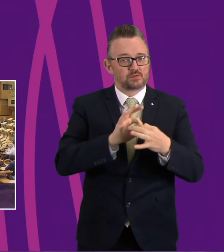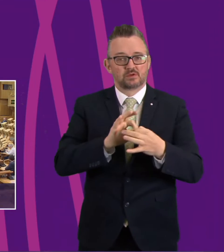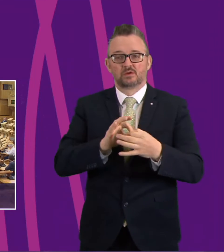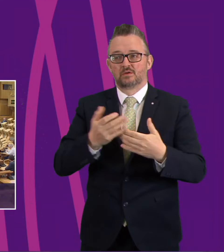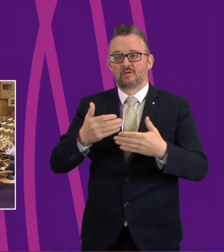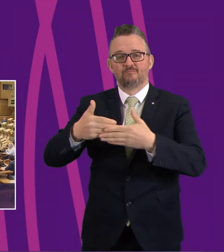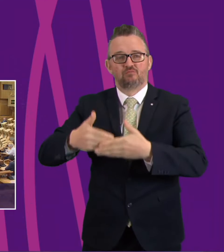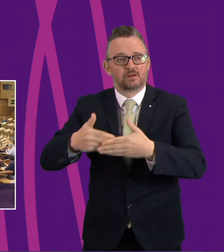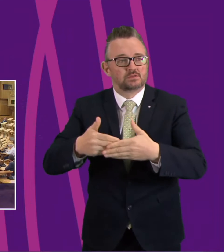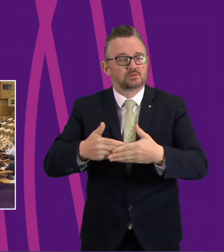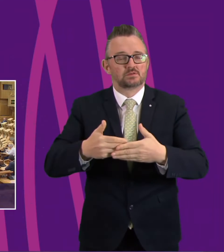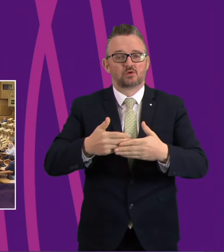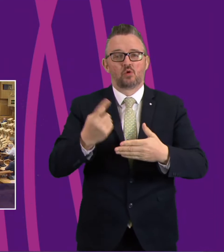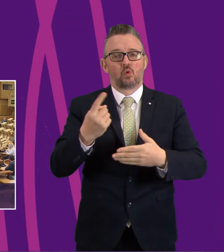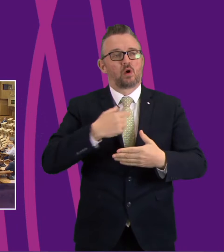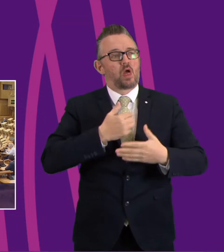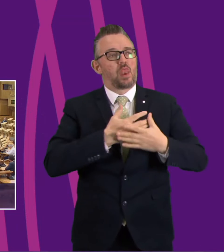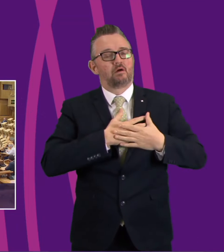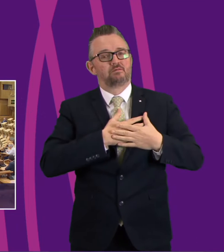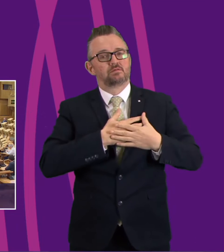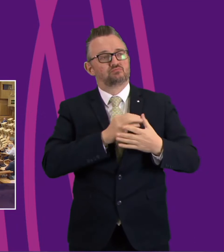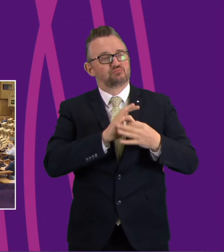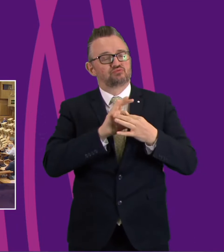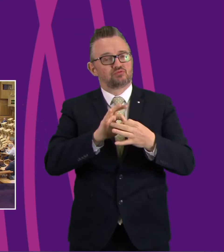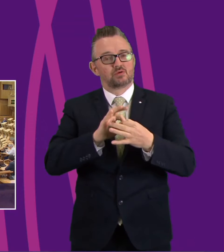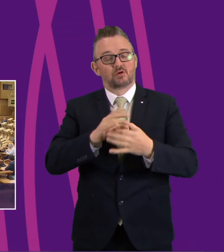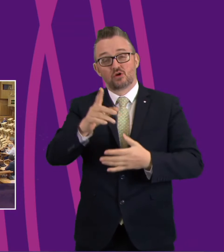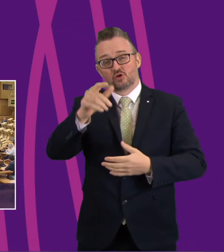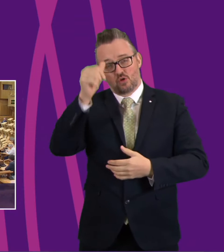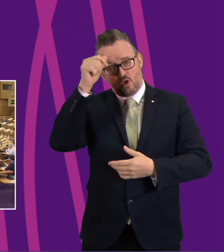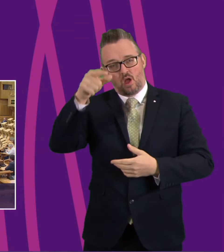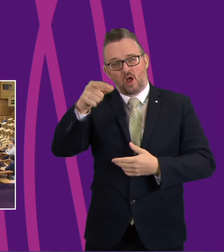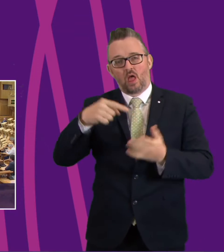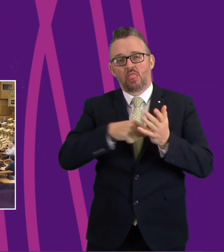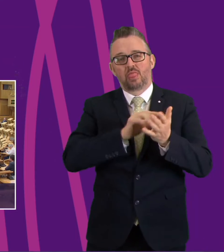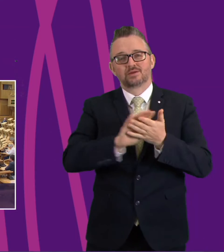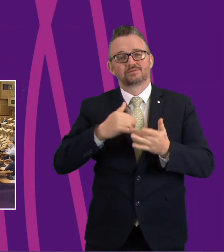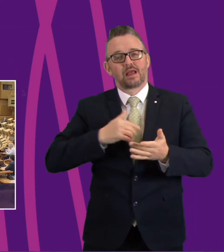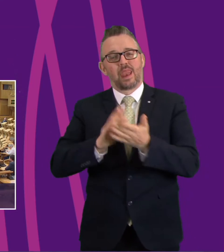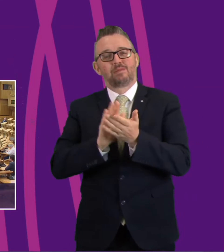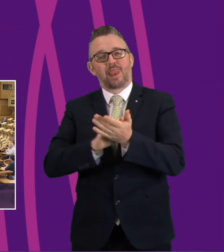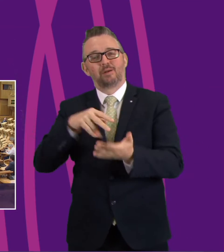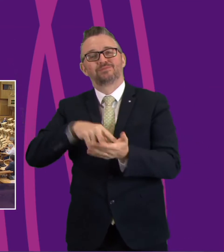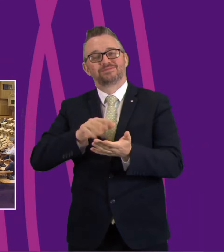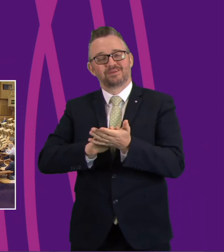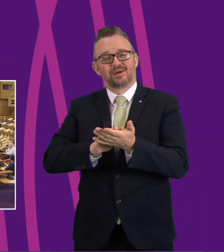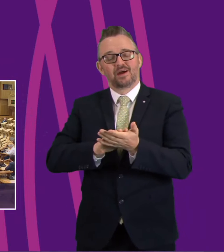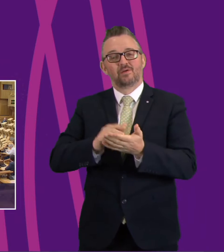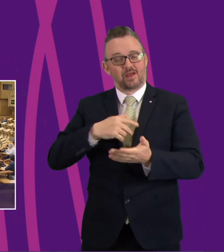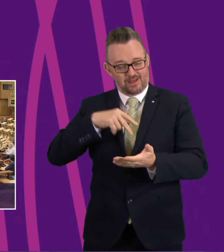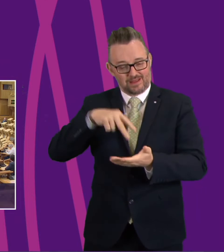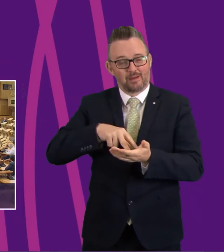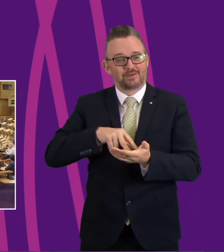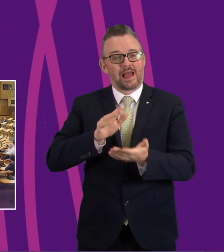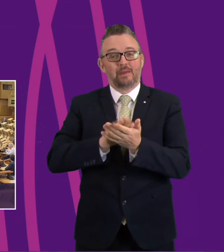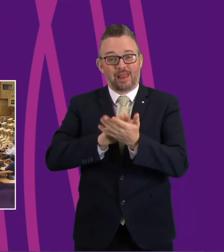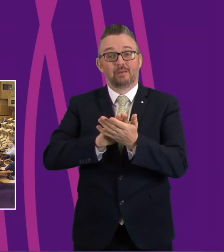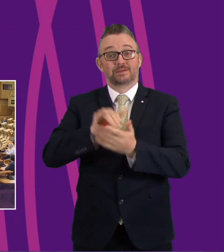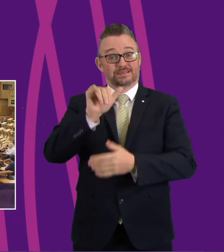ones. As we clapped our appreciation for our NHS staff, we also exchanged greetings and support to our